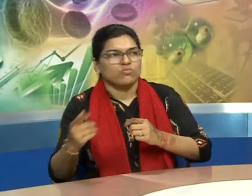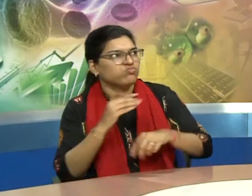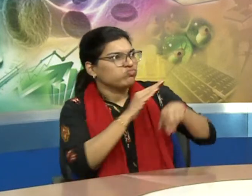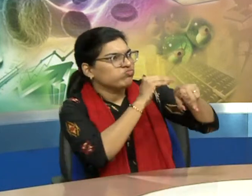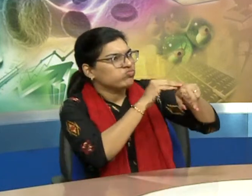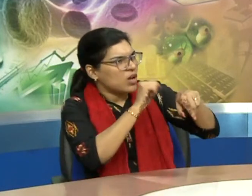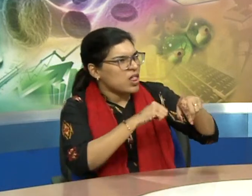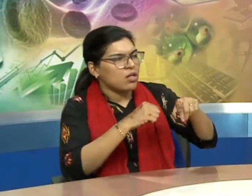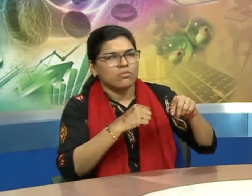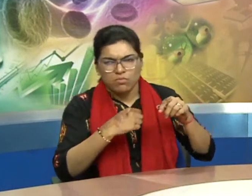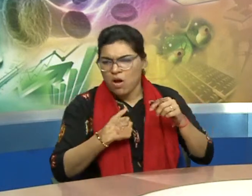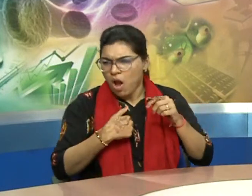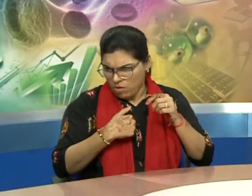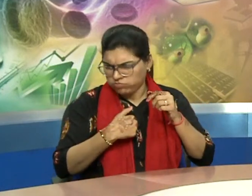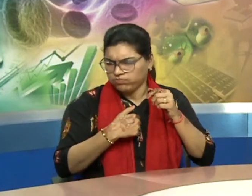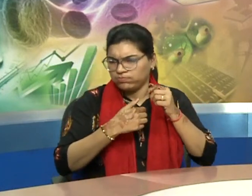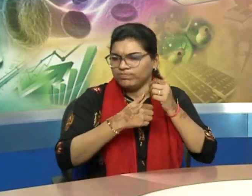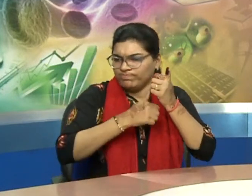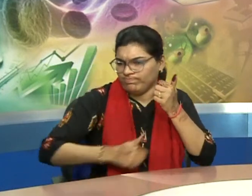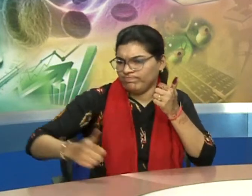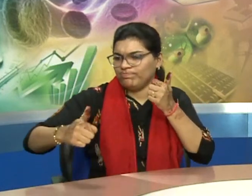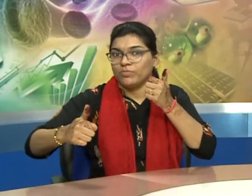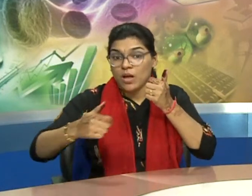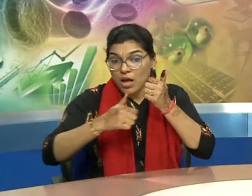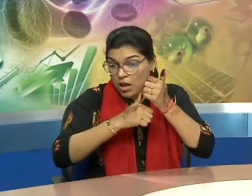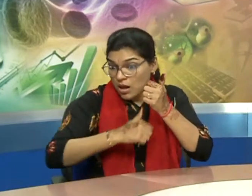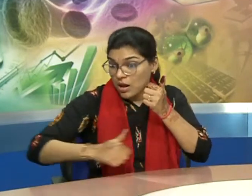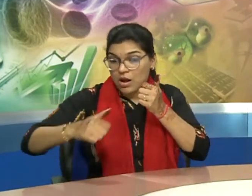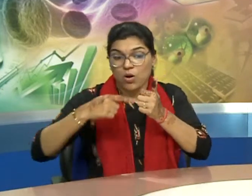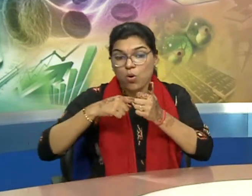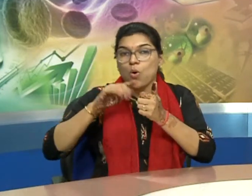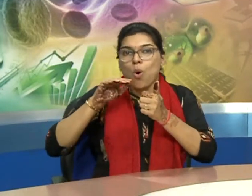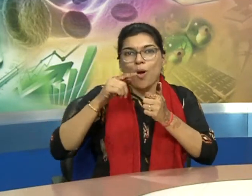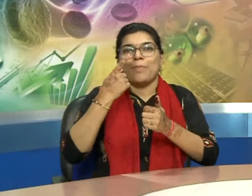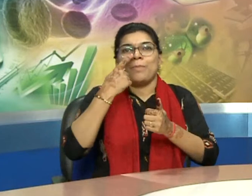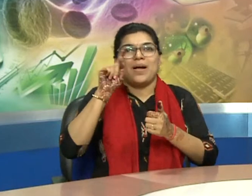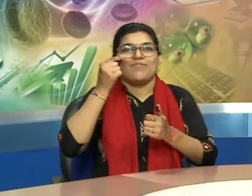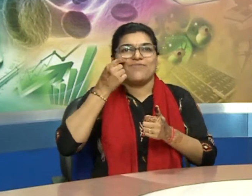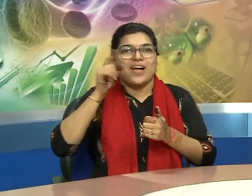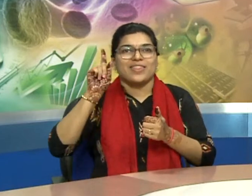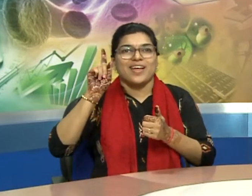and fully supports its programmers and activities.